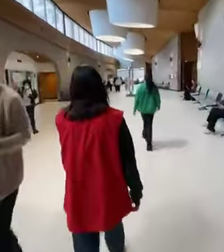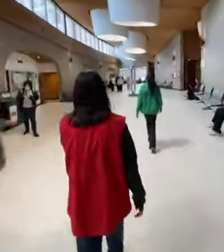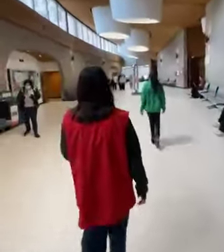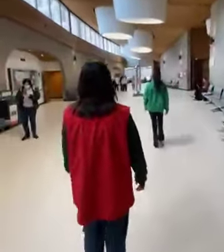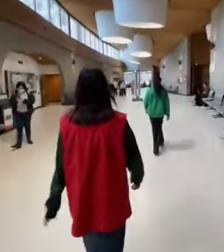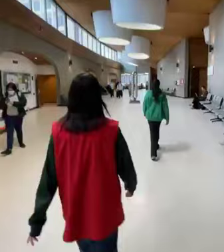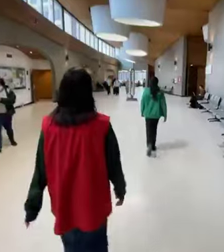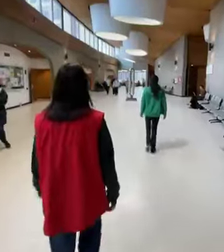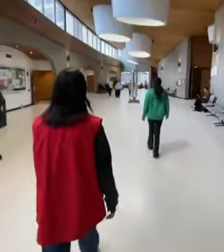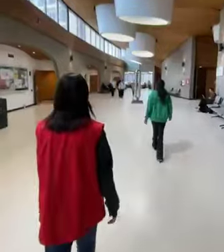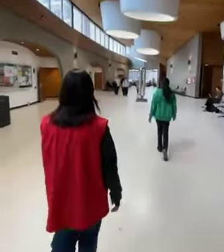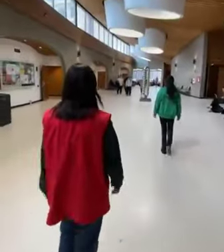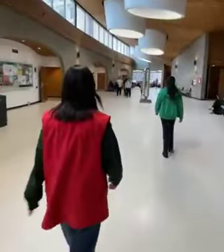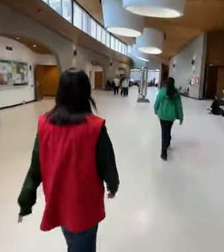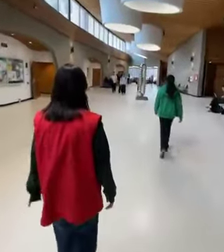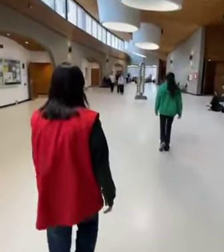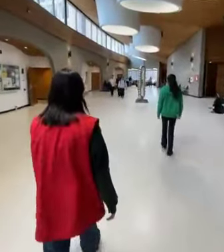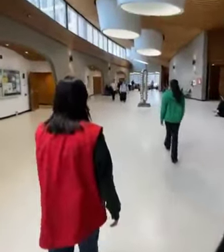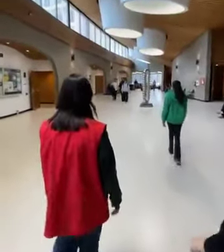because they said